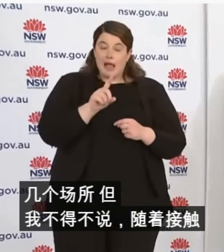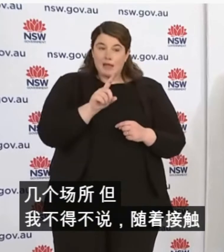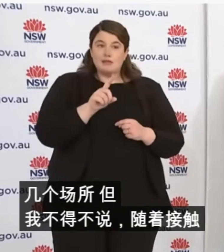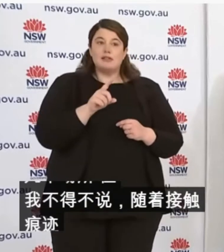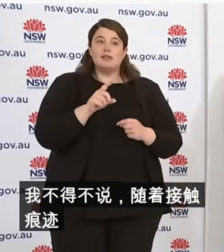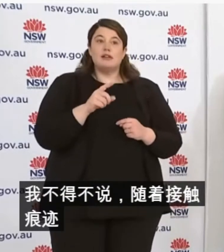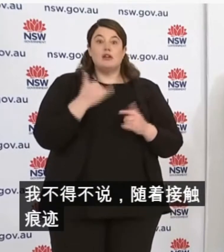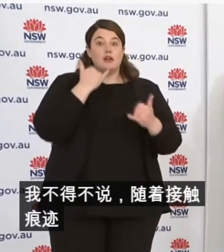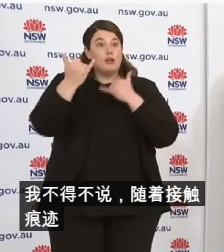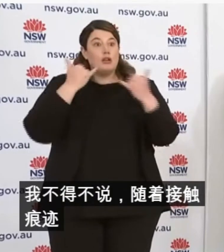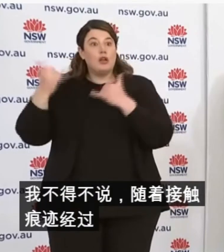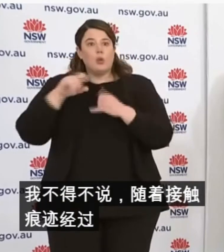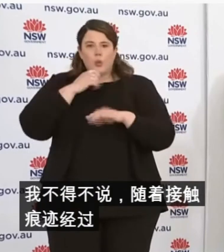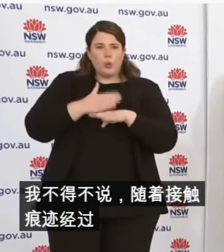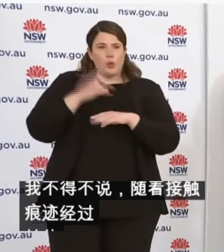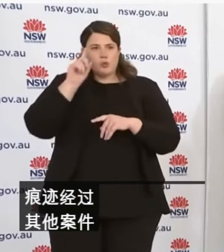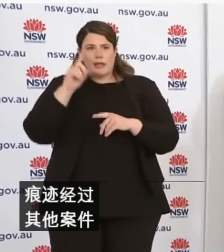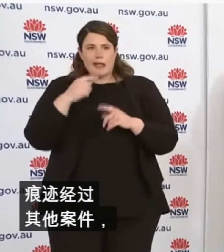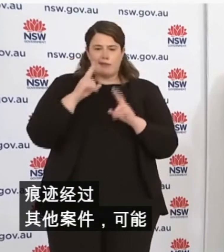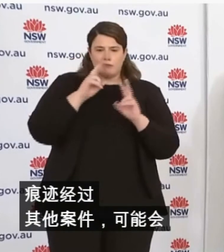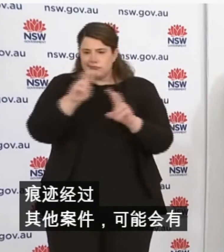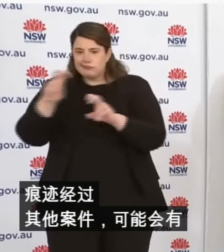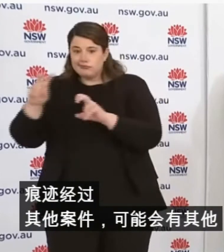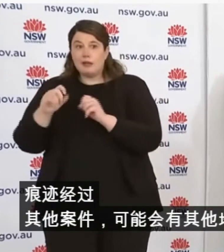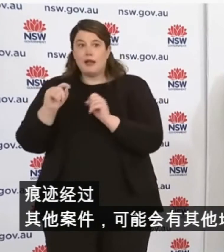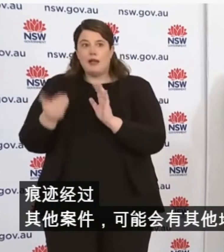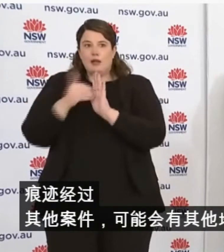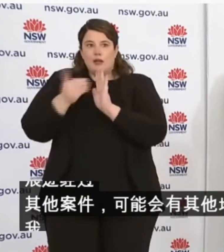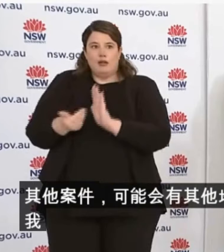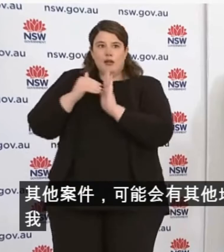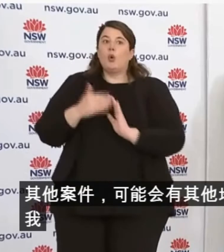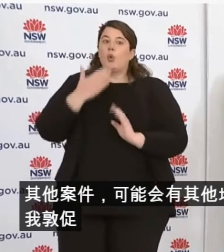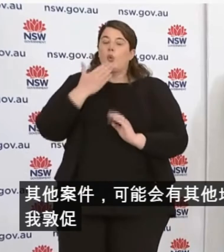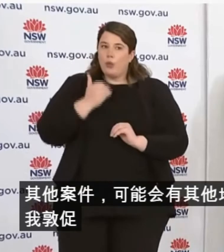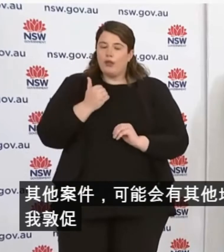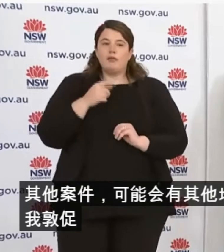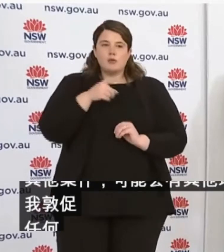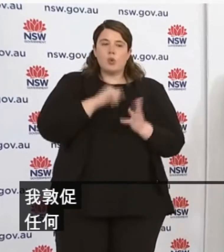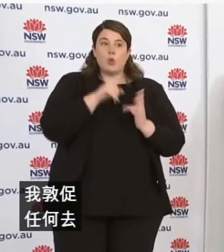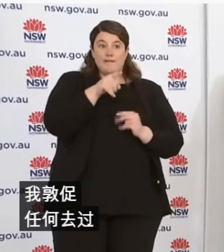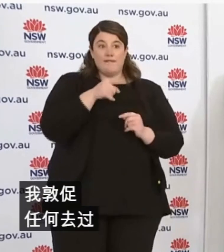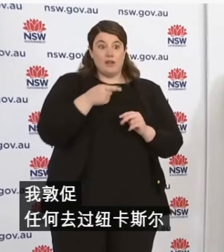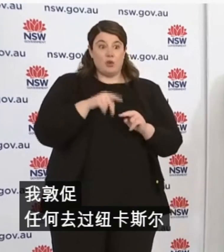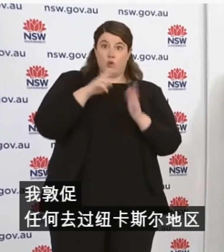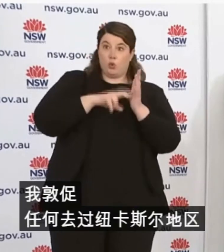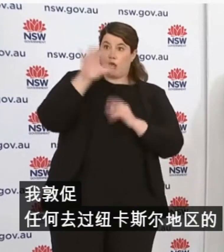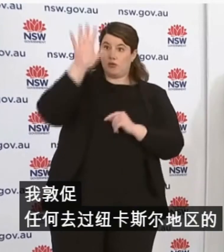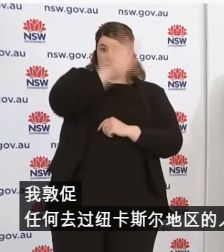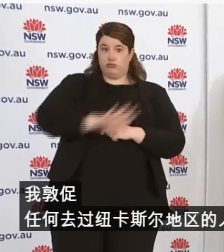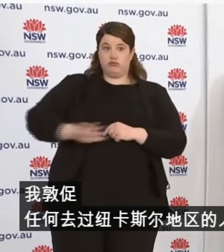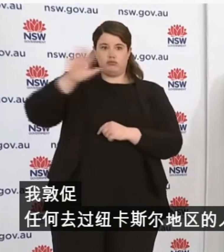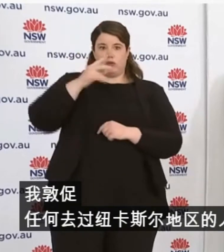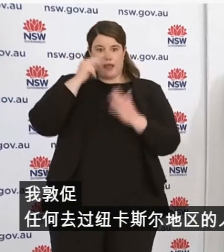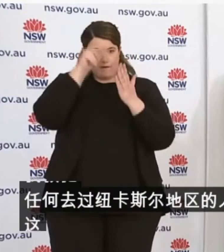as the contact tracers go through the other cases, there may be other venues. So I do urge anyone who's been in that Newcastle